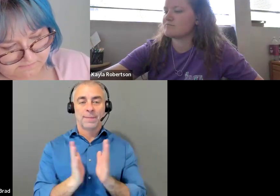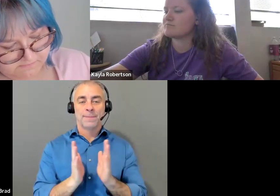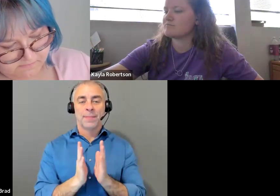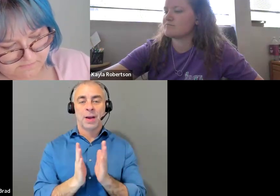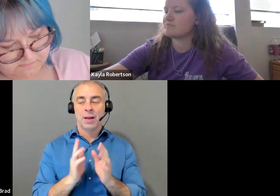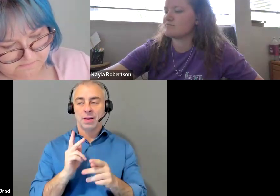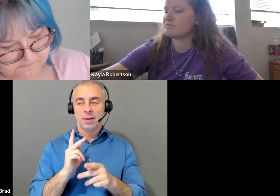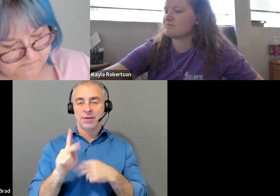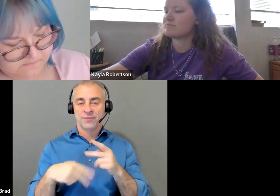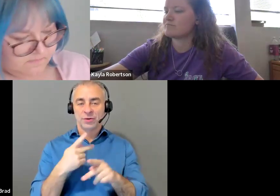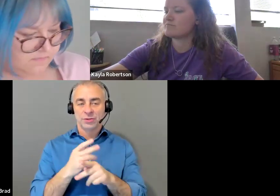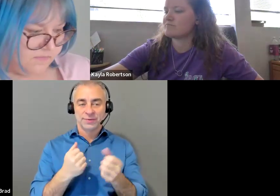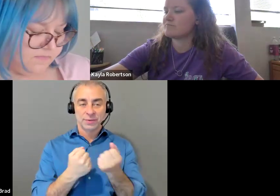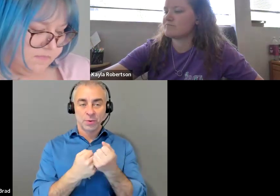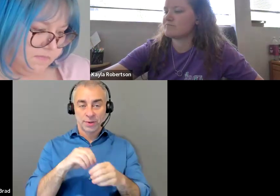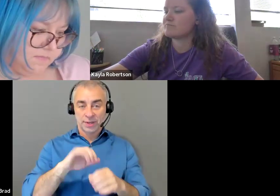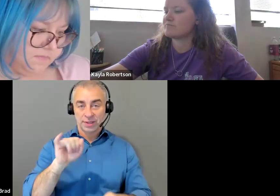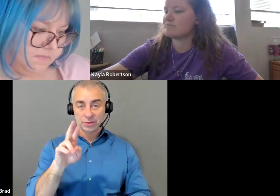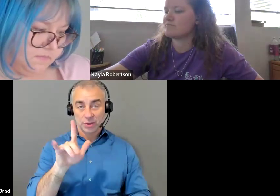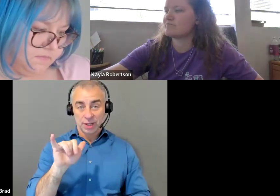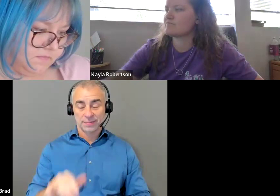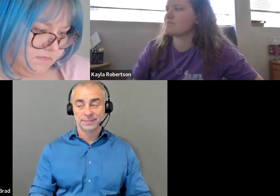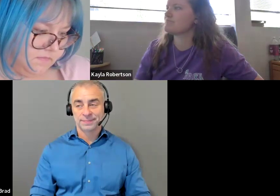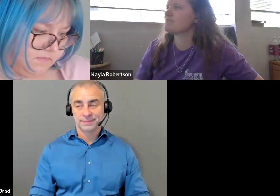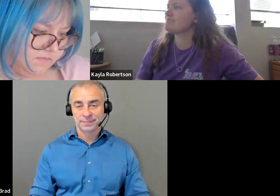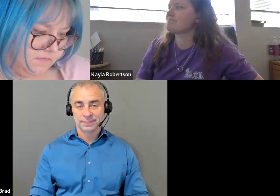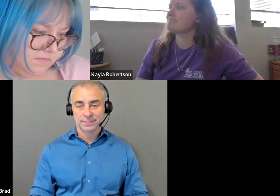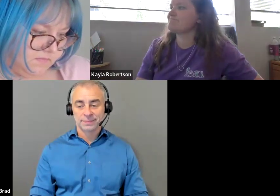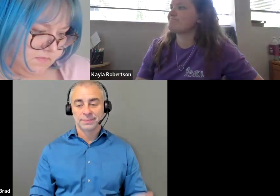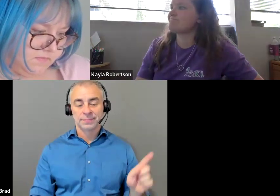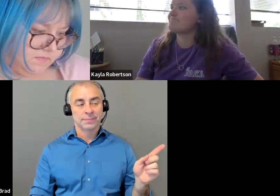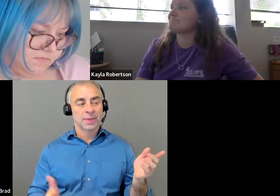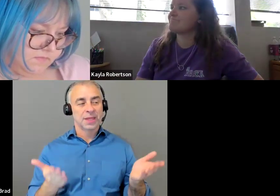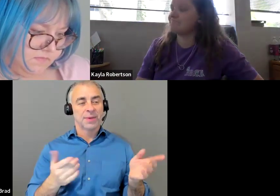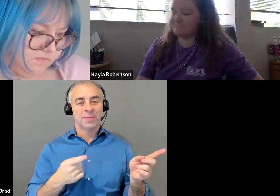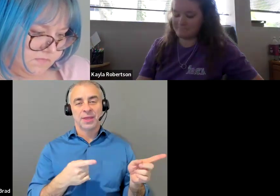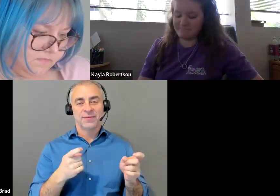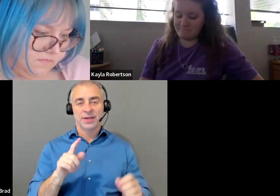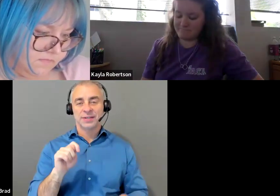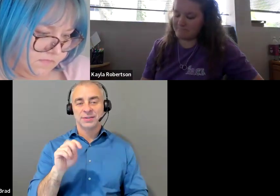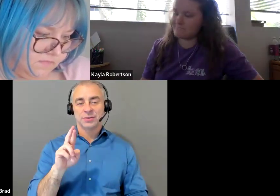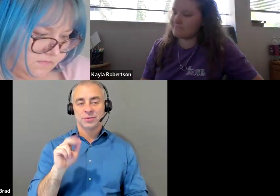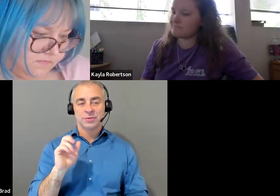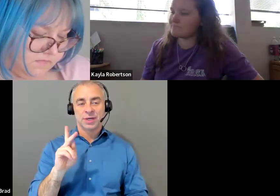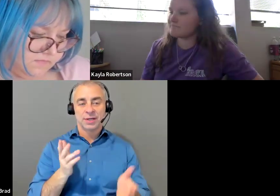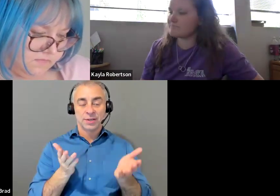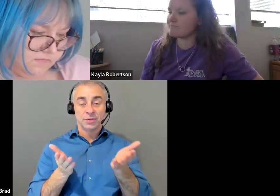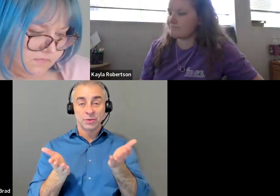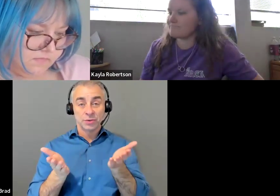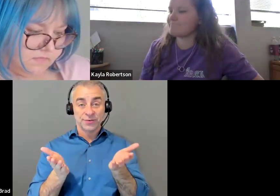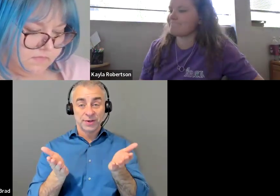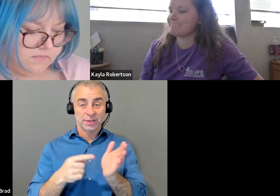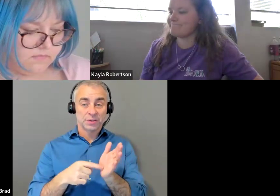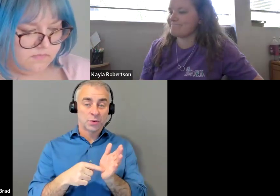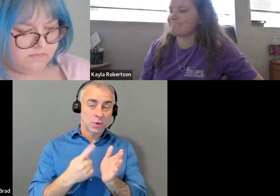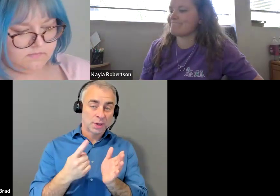in the month of July, where they would maybe do some fast track services um, once or